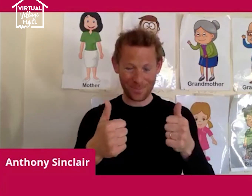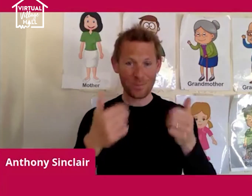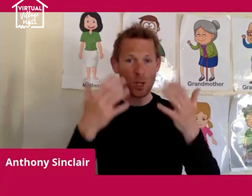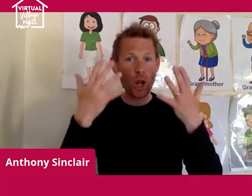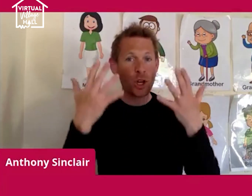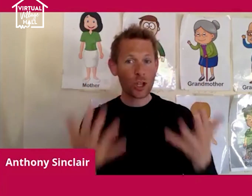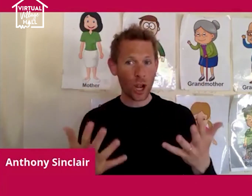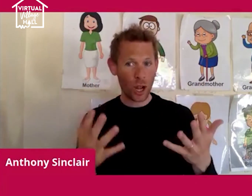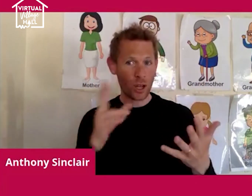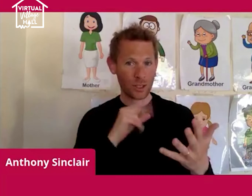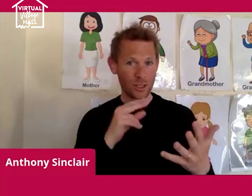Okay.